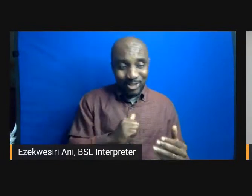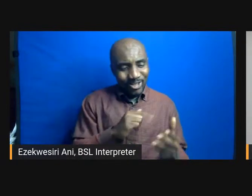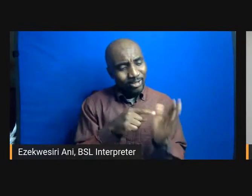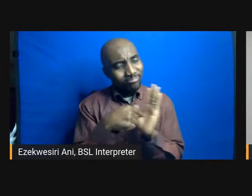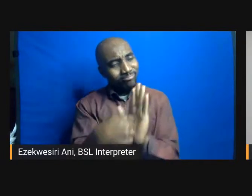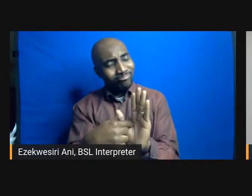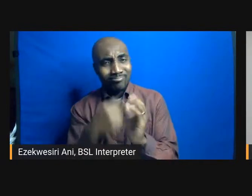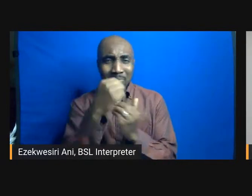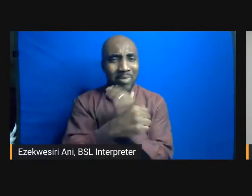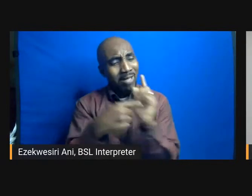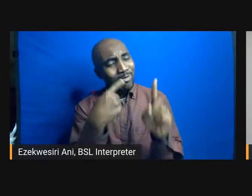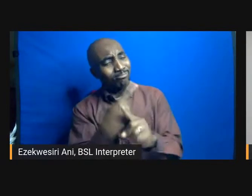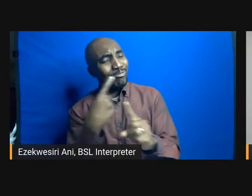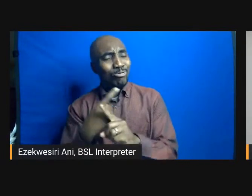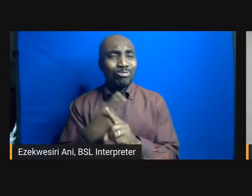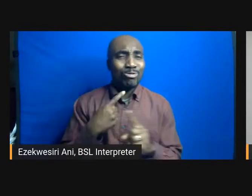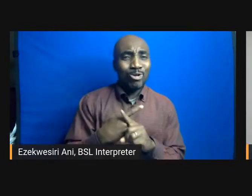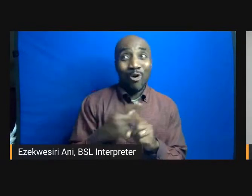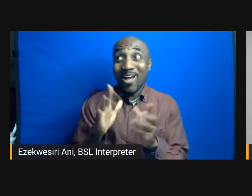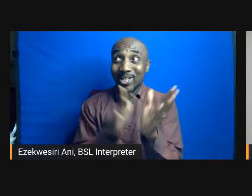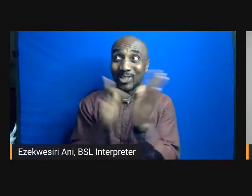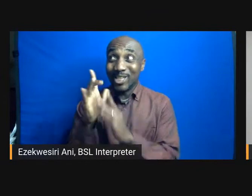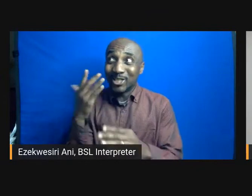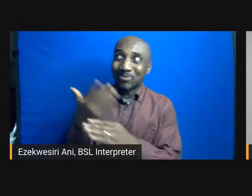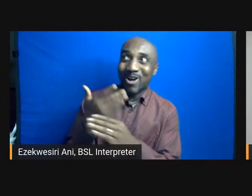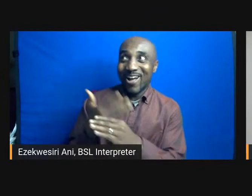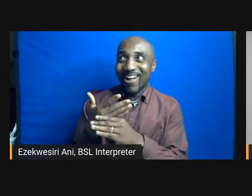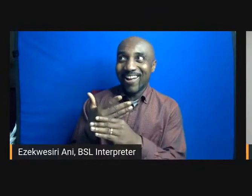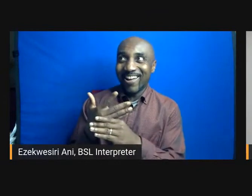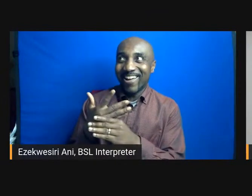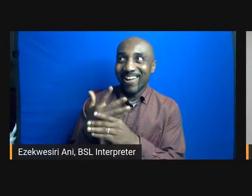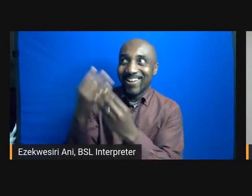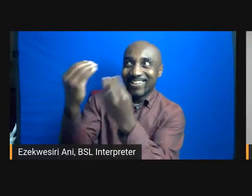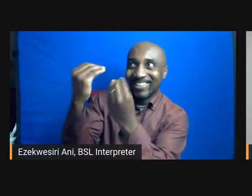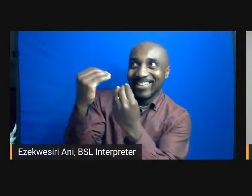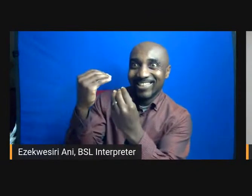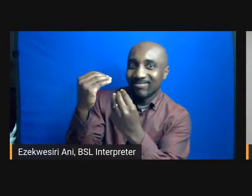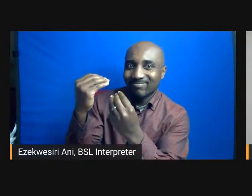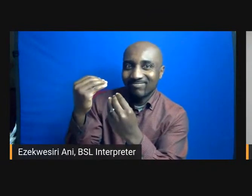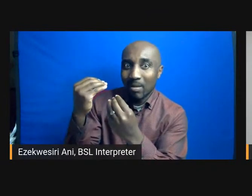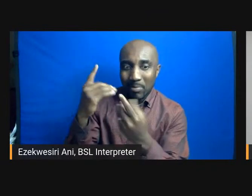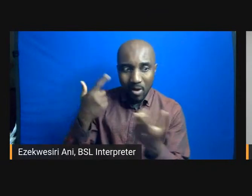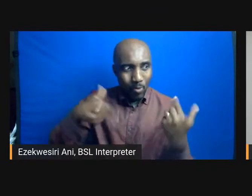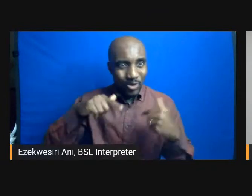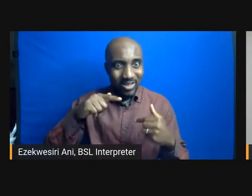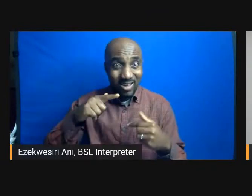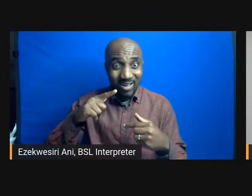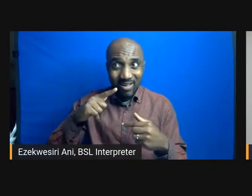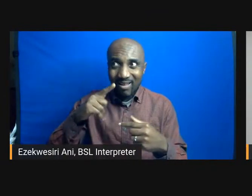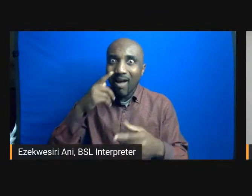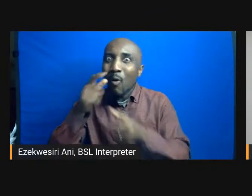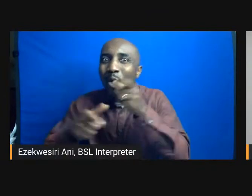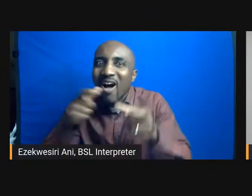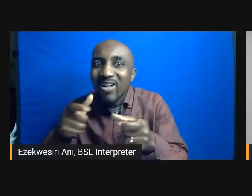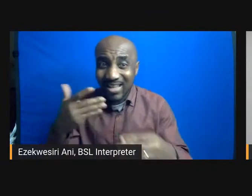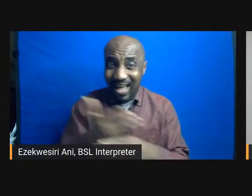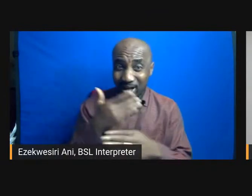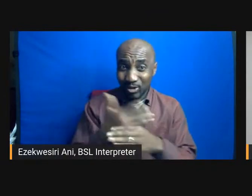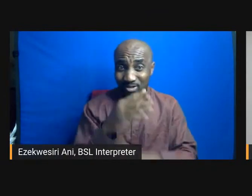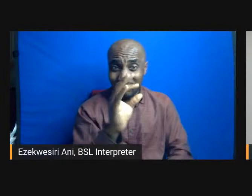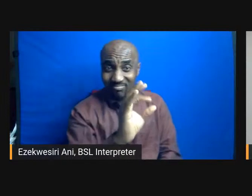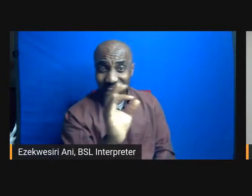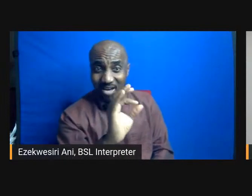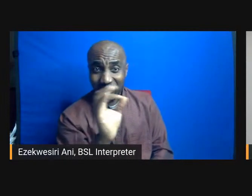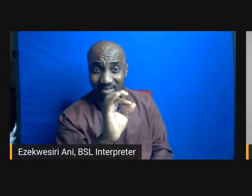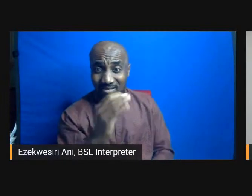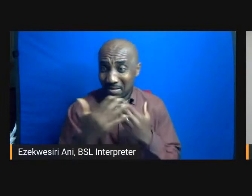but a gap remains in living out the teaching and the actions of Christ. Too often, churches have